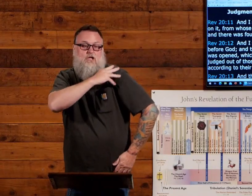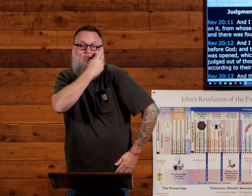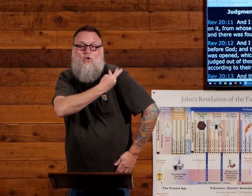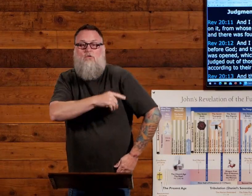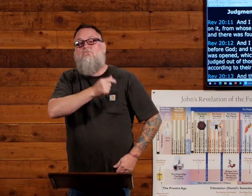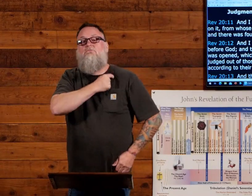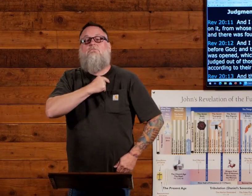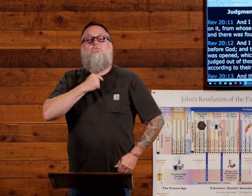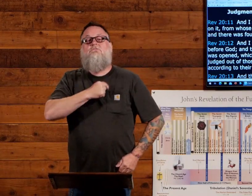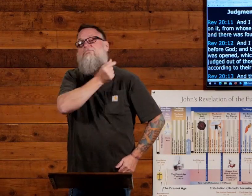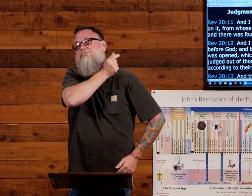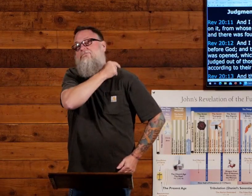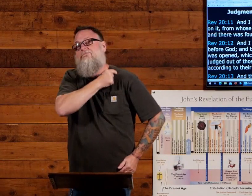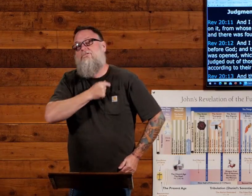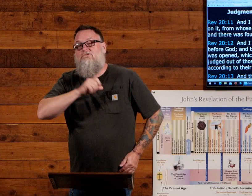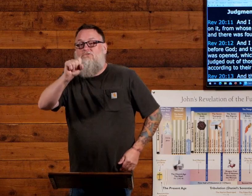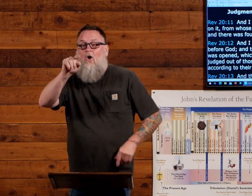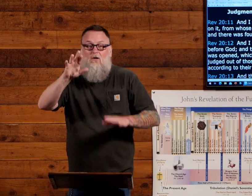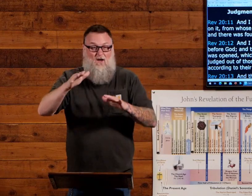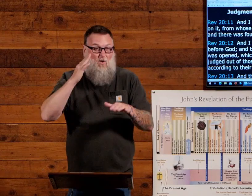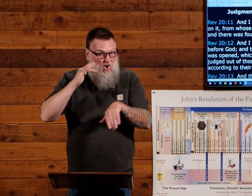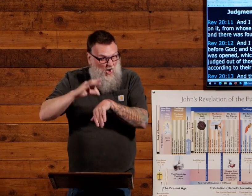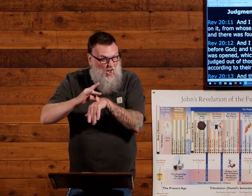the different ranks, stripes and bars and stuff.